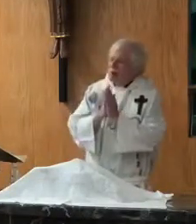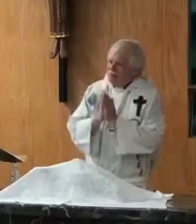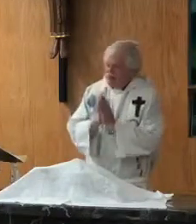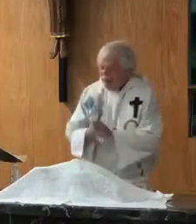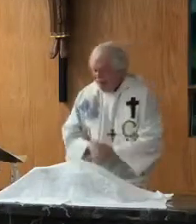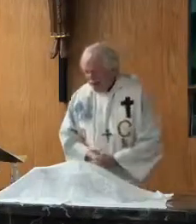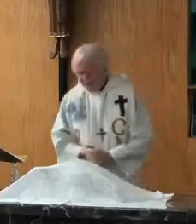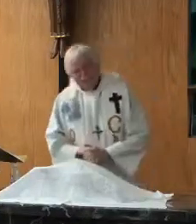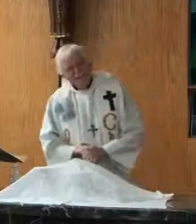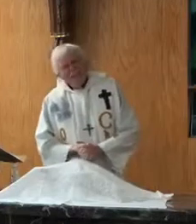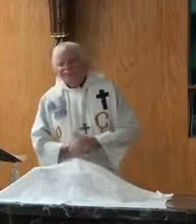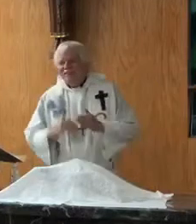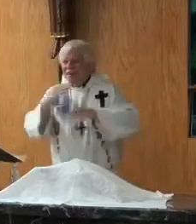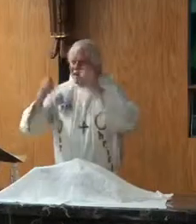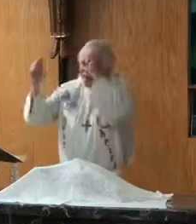We pray.